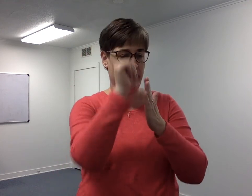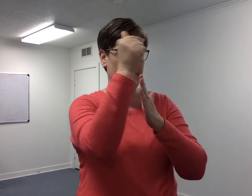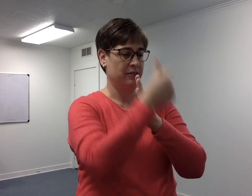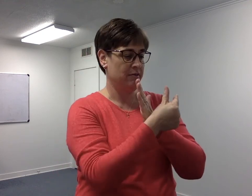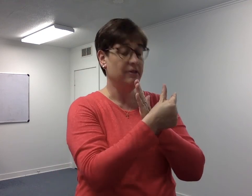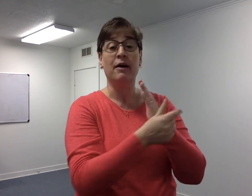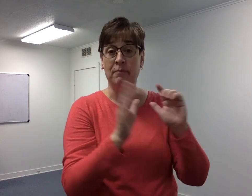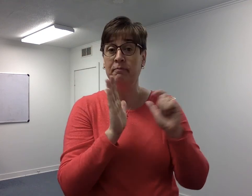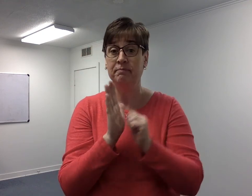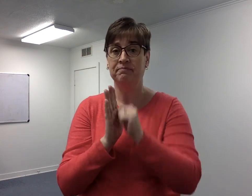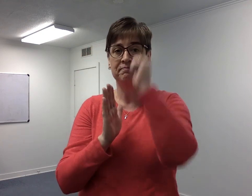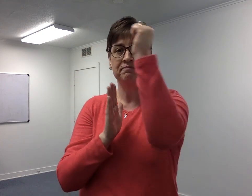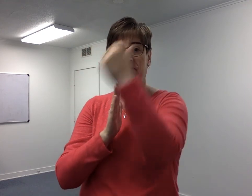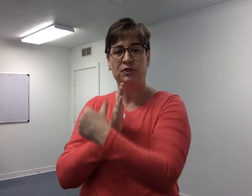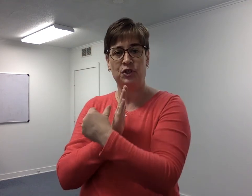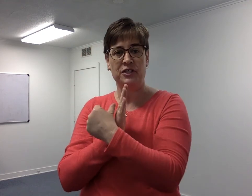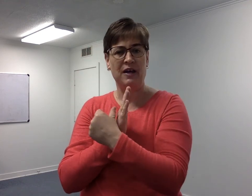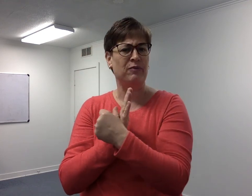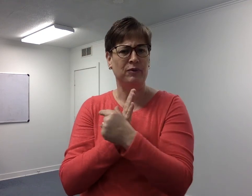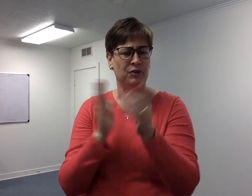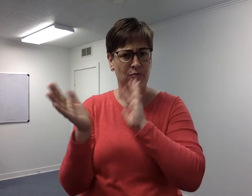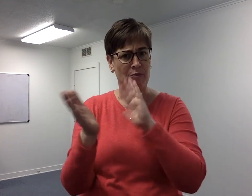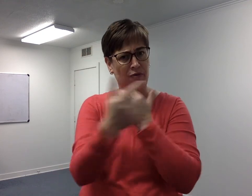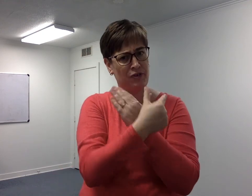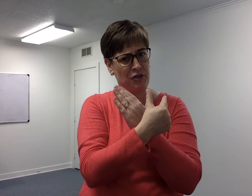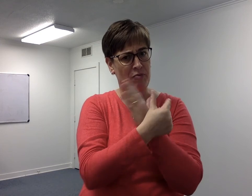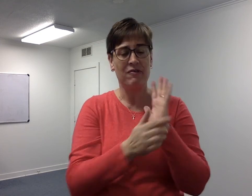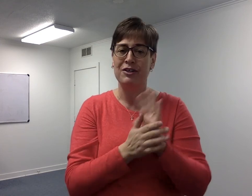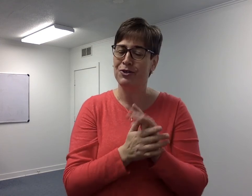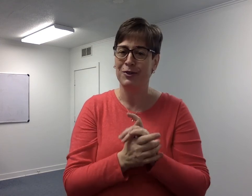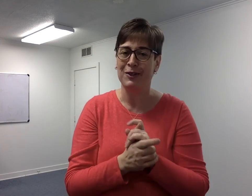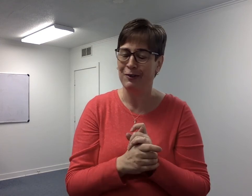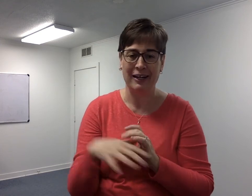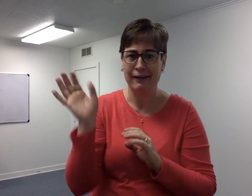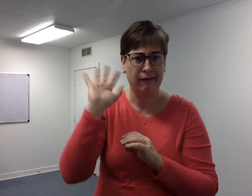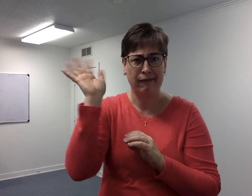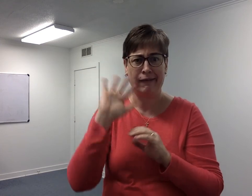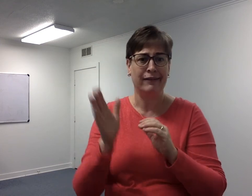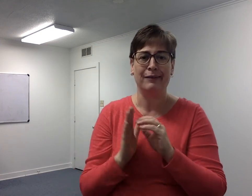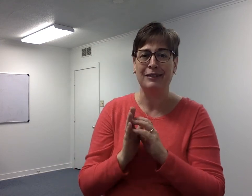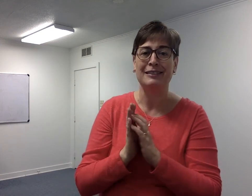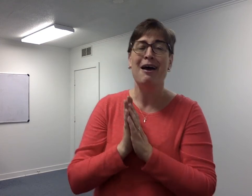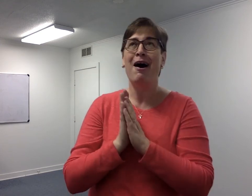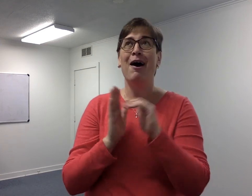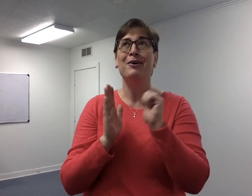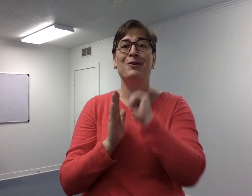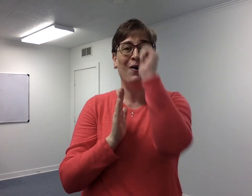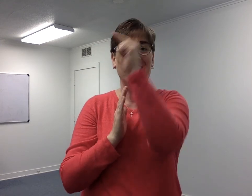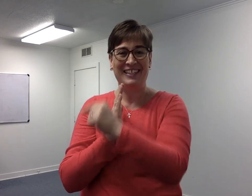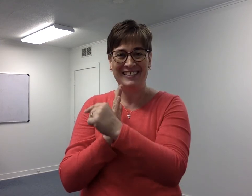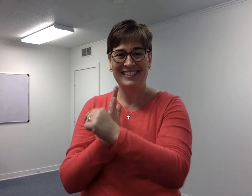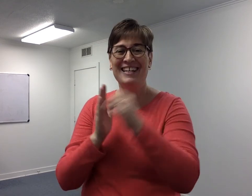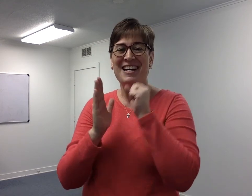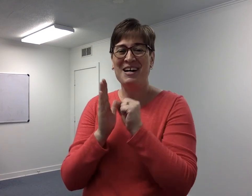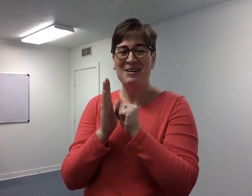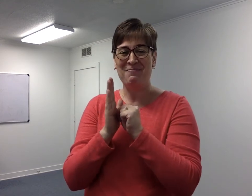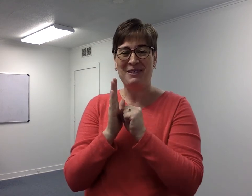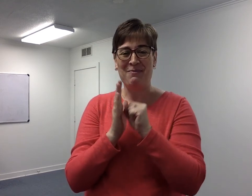Whereas, yeah, G, I couldn't remember if G would be facing you on the other hand. Anyways, so August,